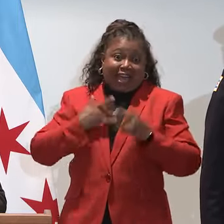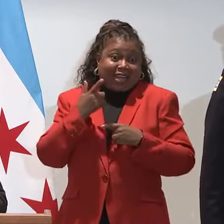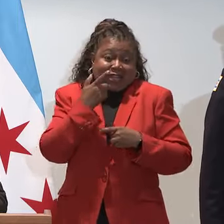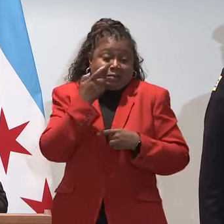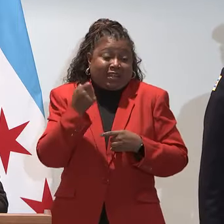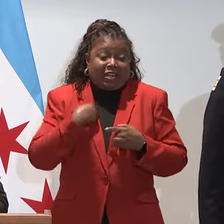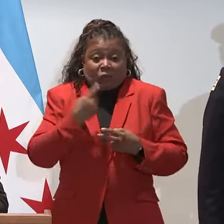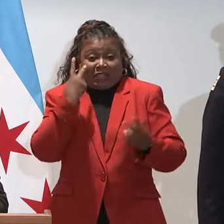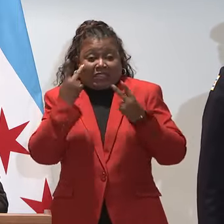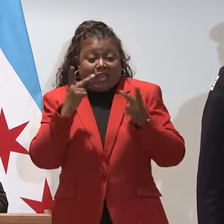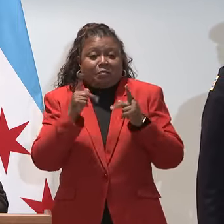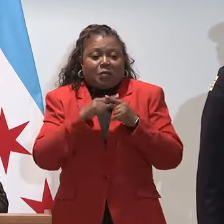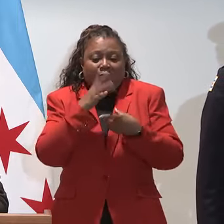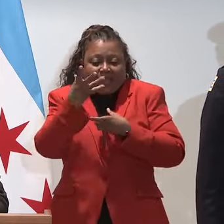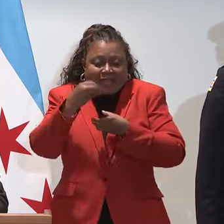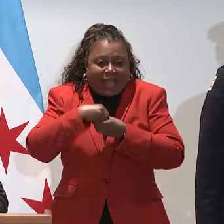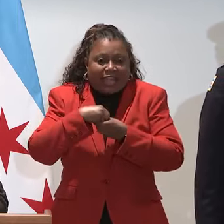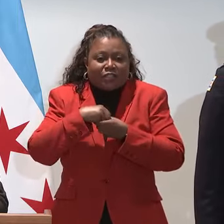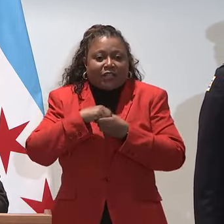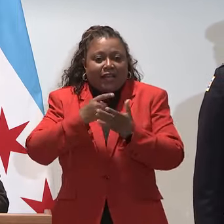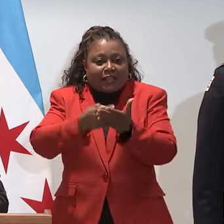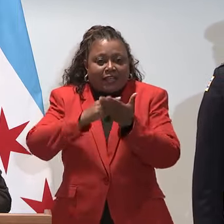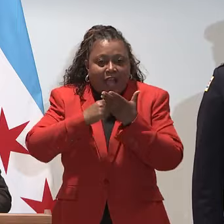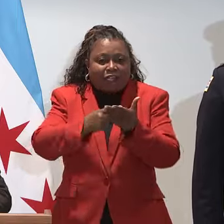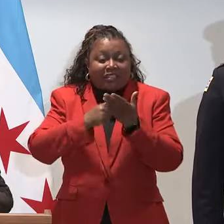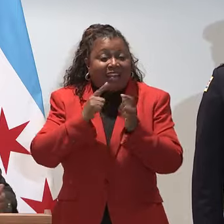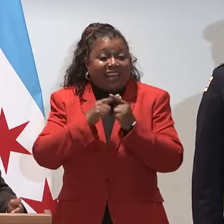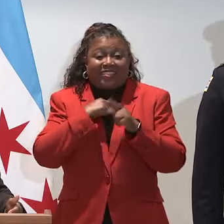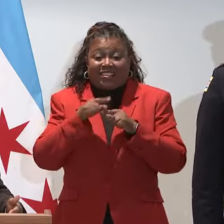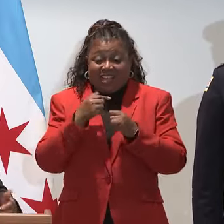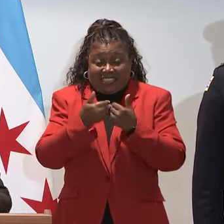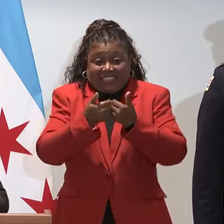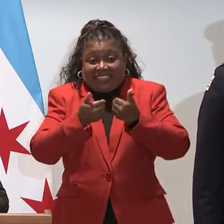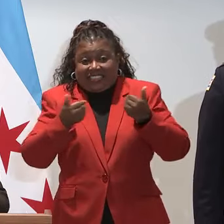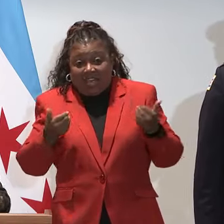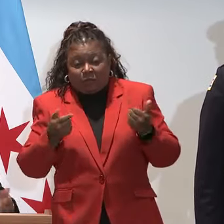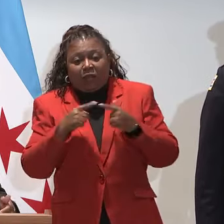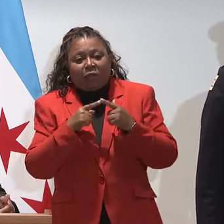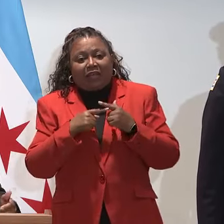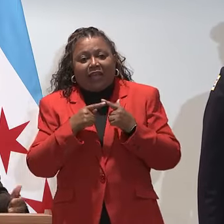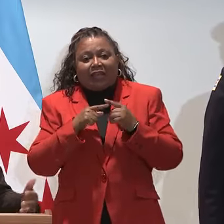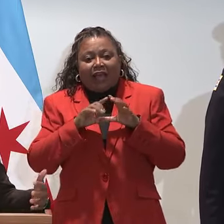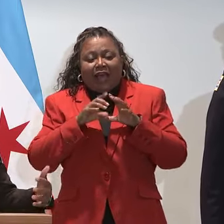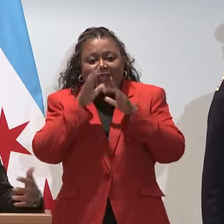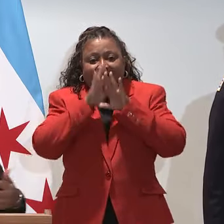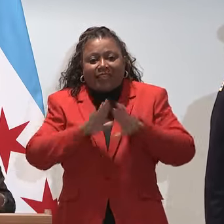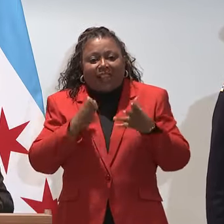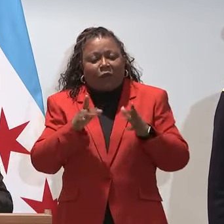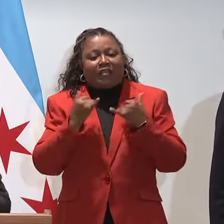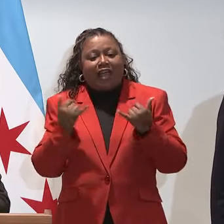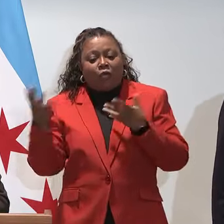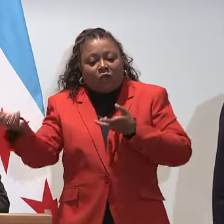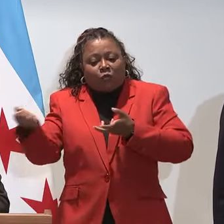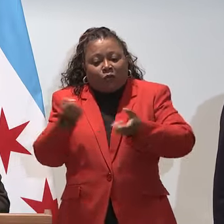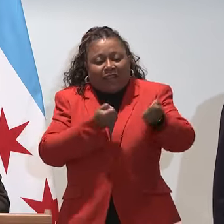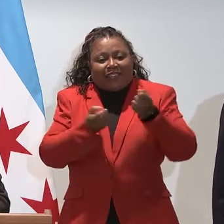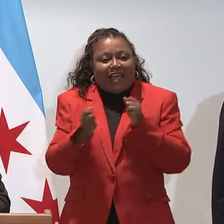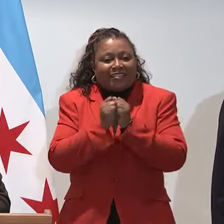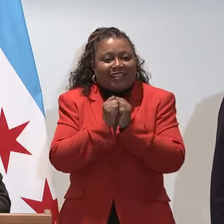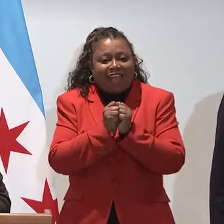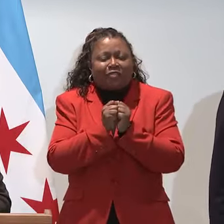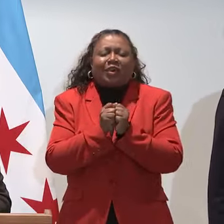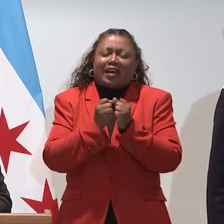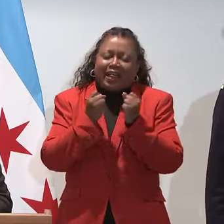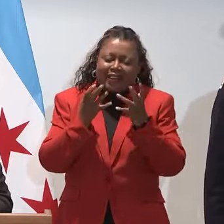because we're seeing people engaging in conversations that they've done separately, but in a siloed way. We're now bringing that together,